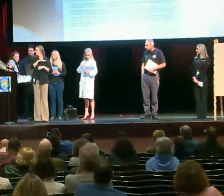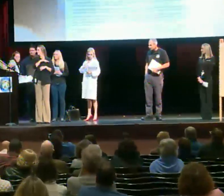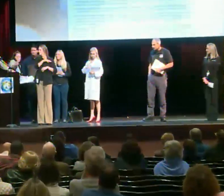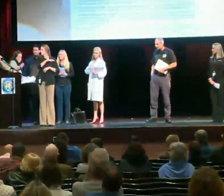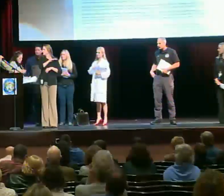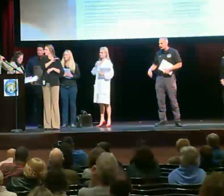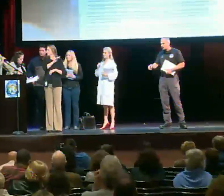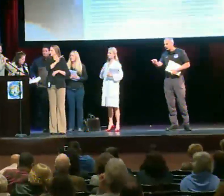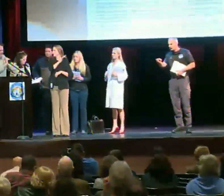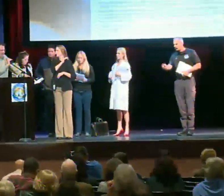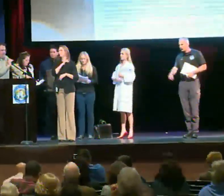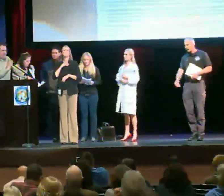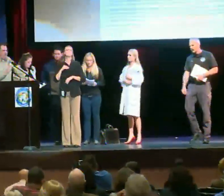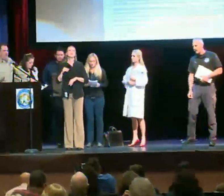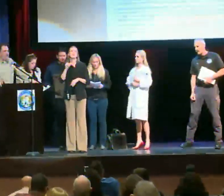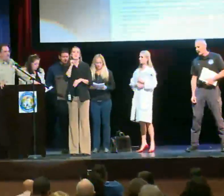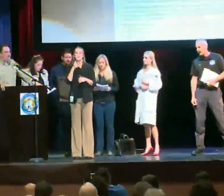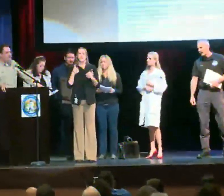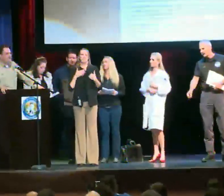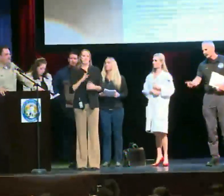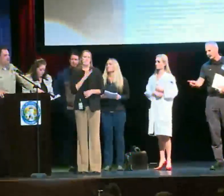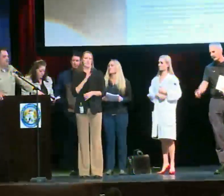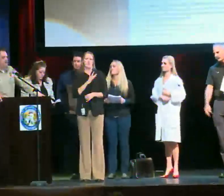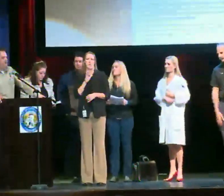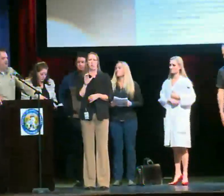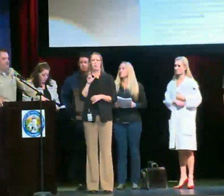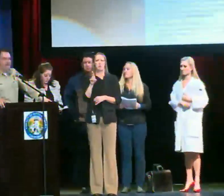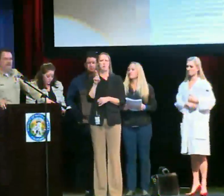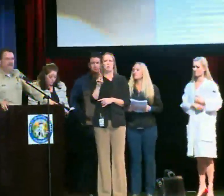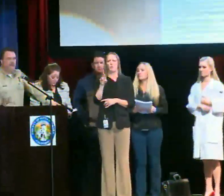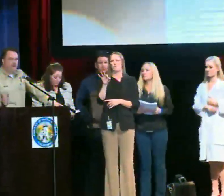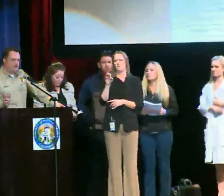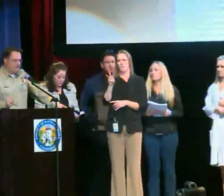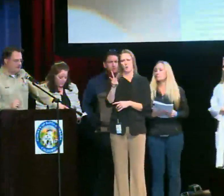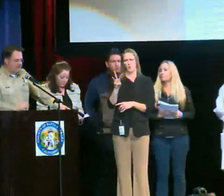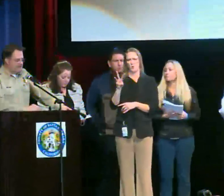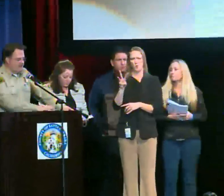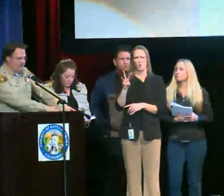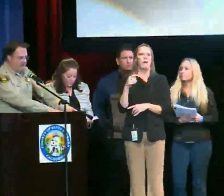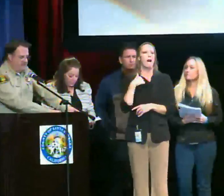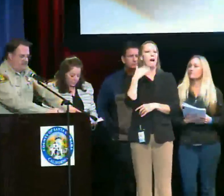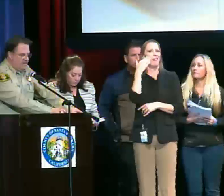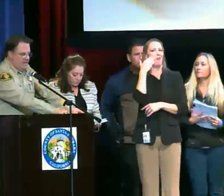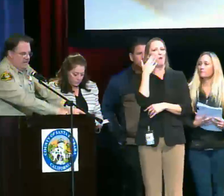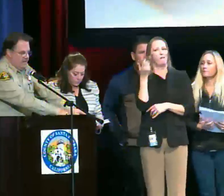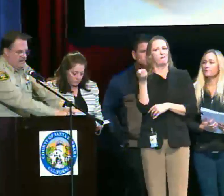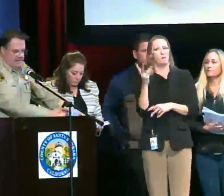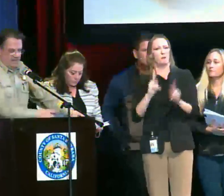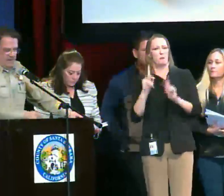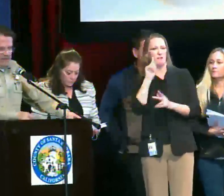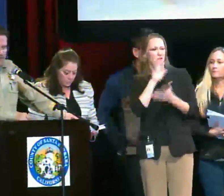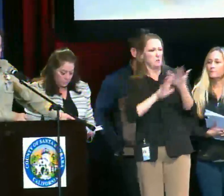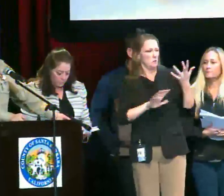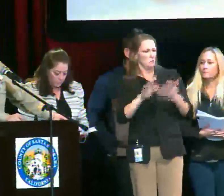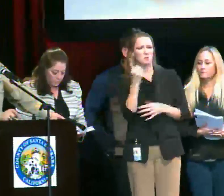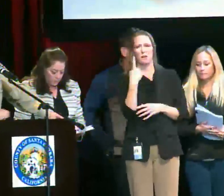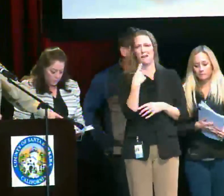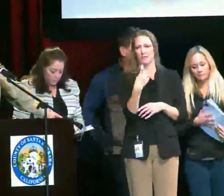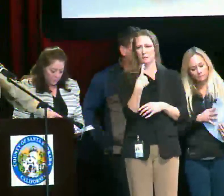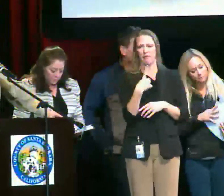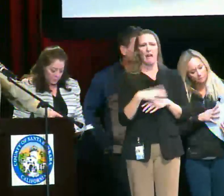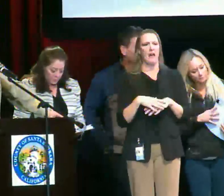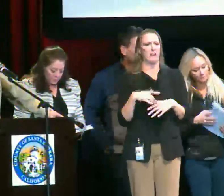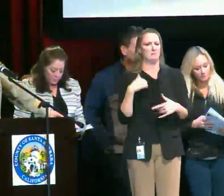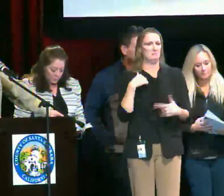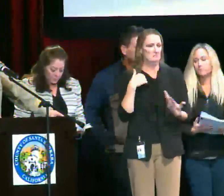We do not have a formal 6 p.m. curfew. I know there's been some confusion. I was asked about this by someone, and apparently someone